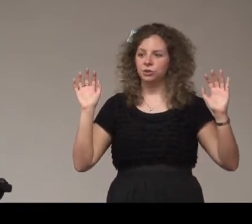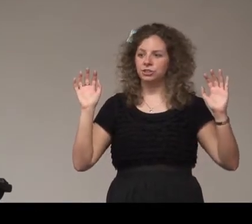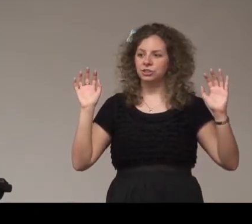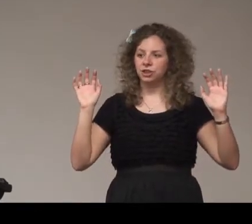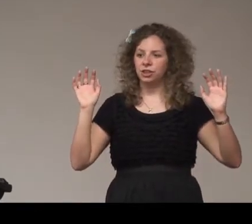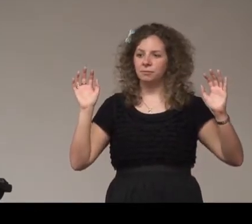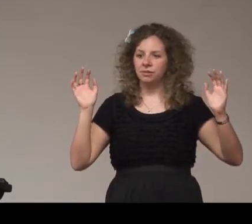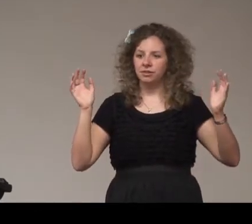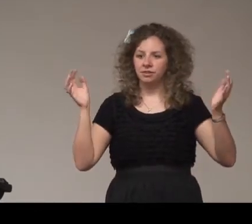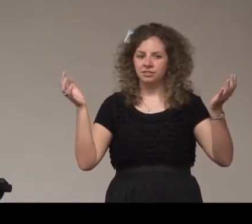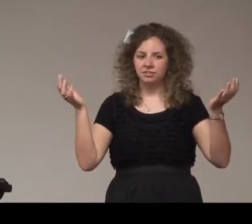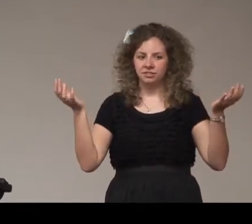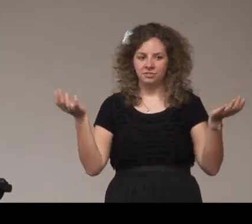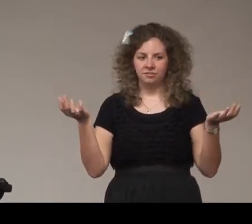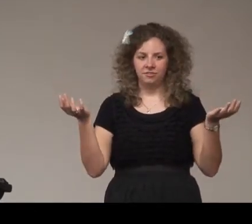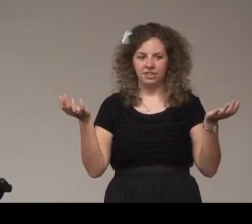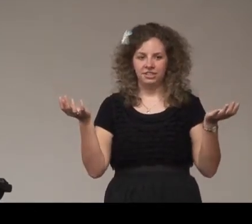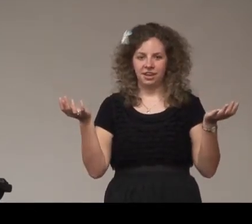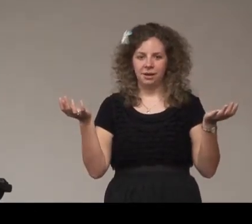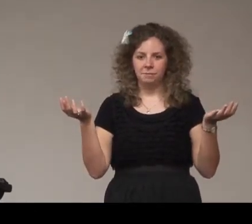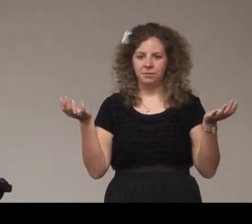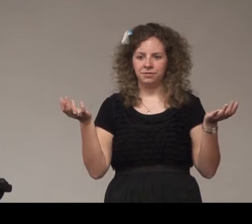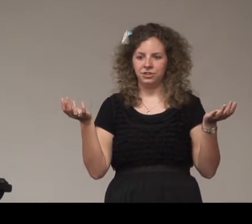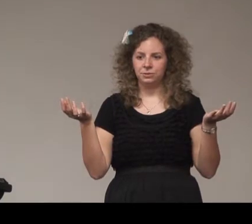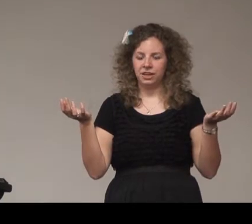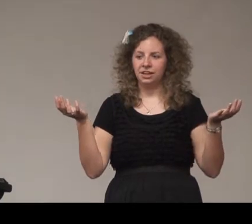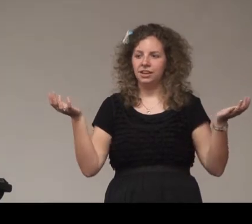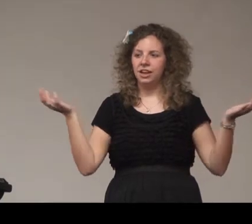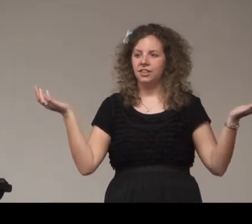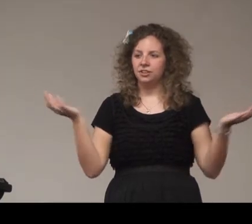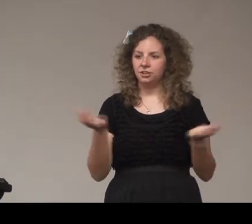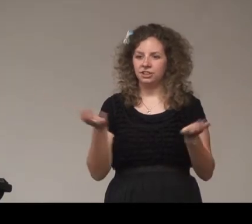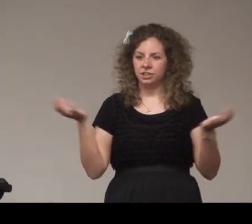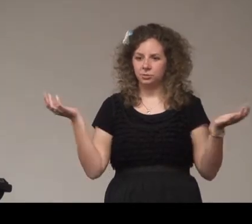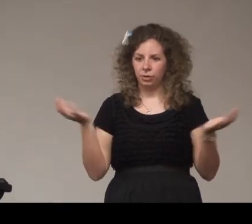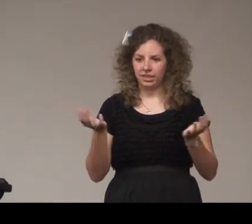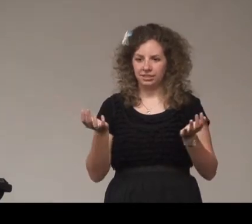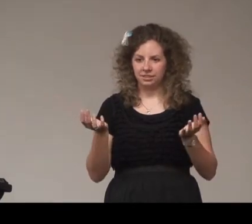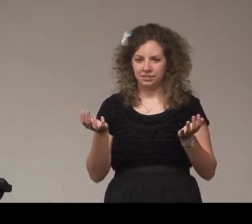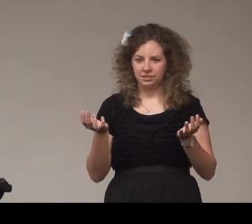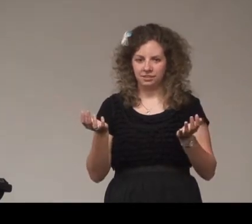going to turn them facing up this way, and then go like this, what,